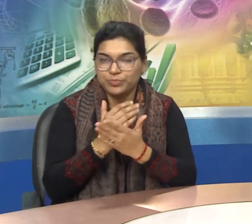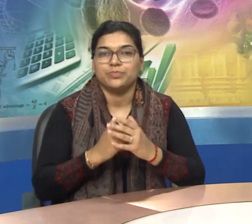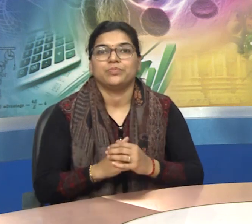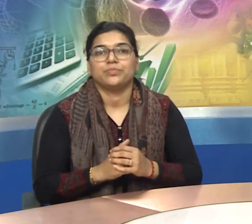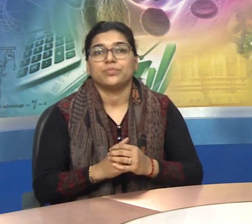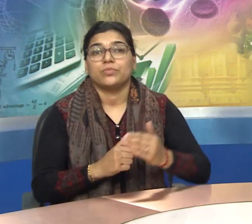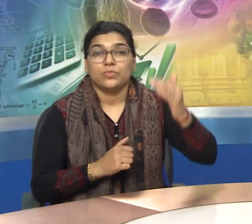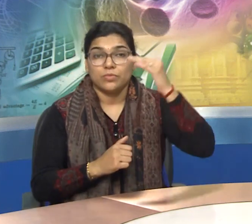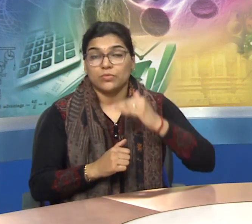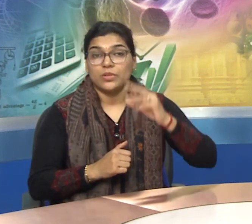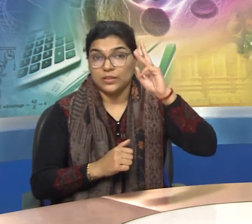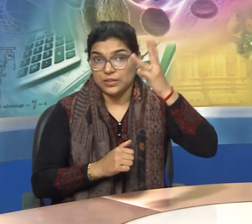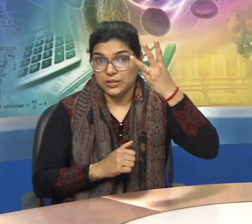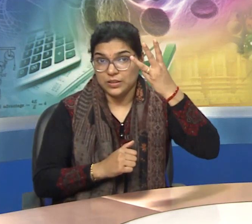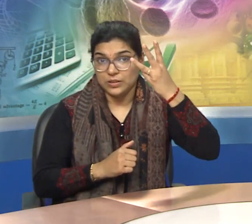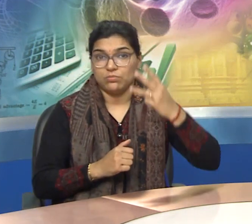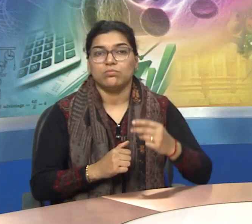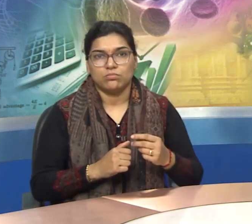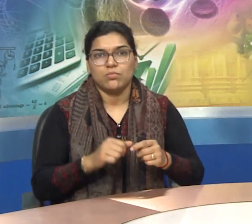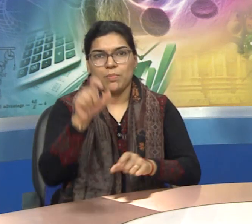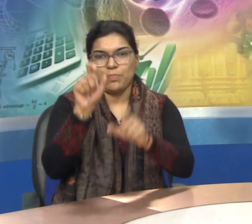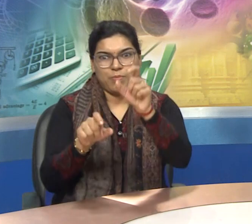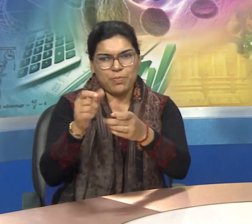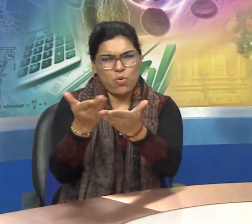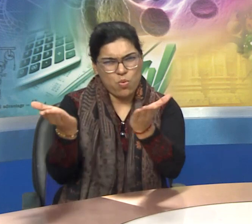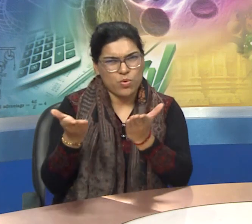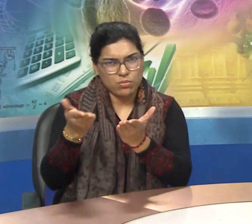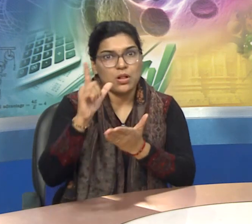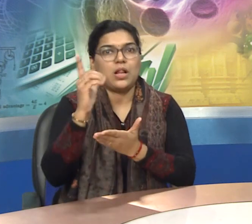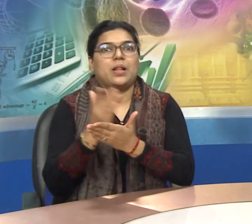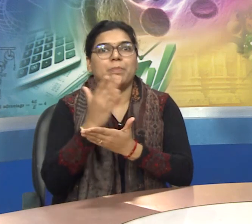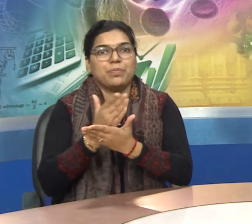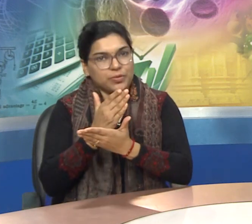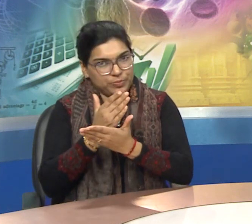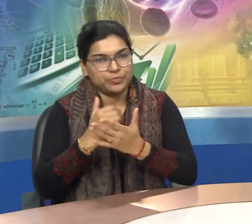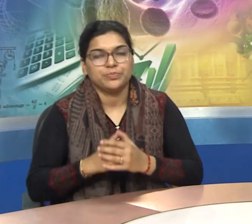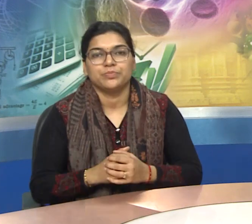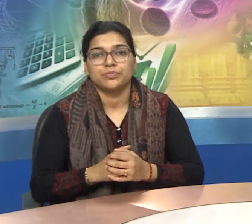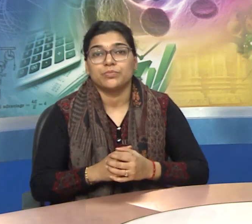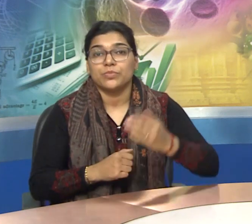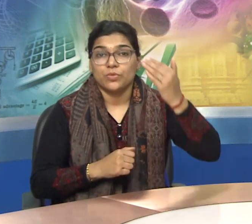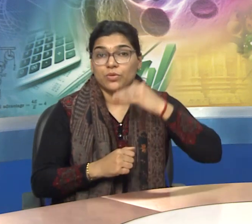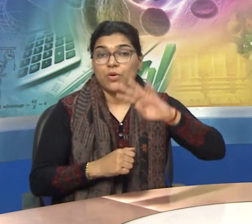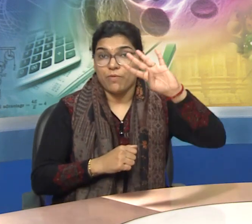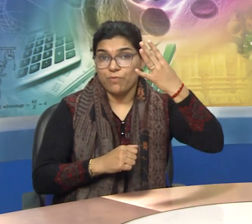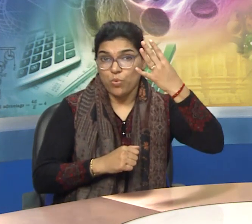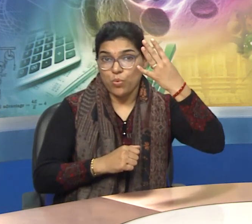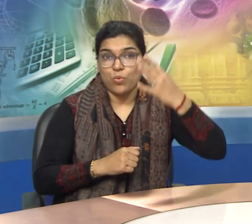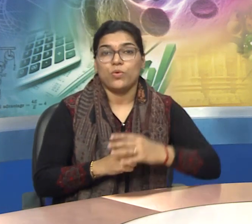libraries, the third one is public libraries, and fourth